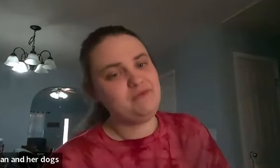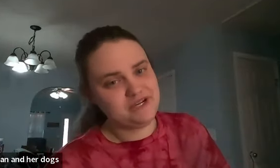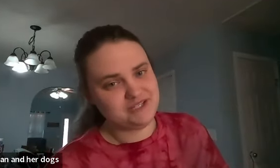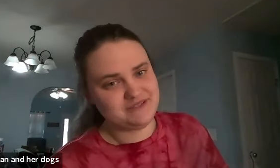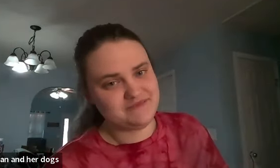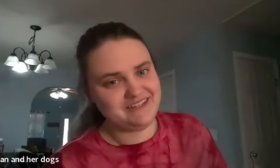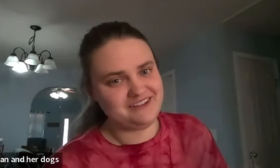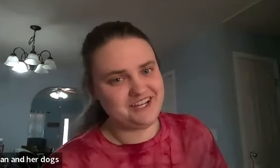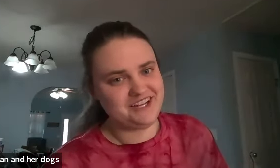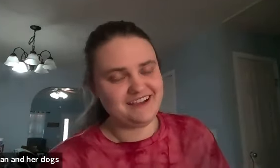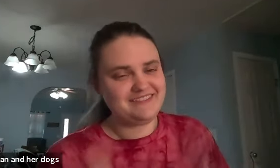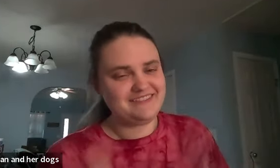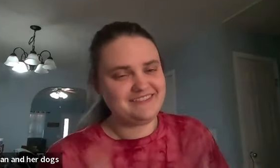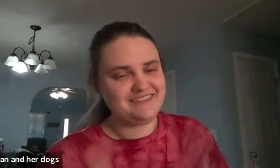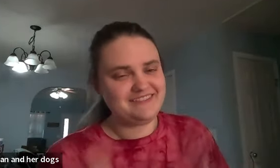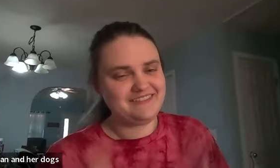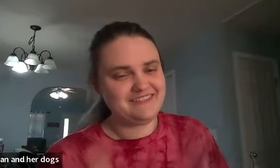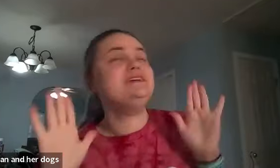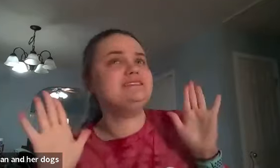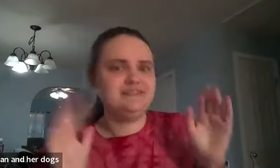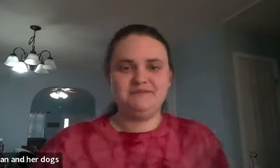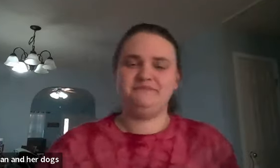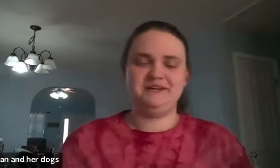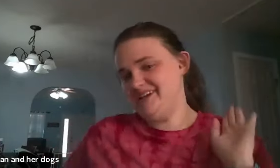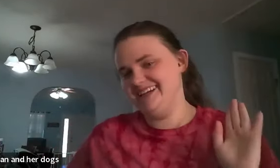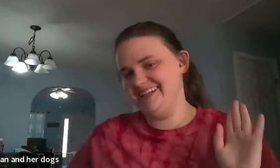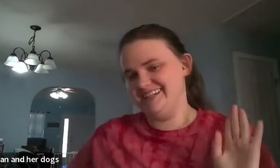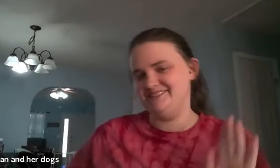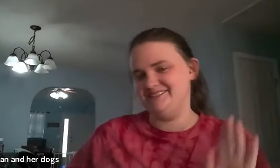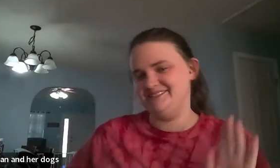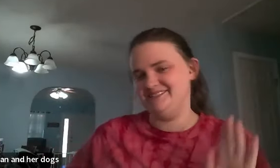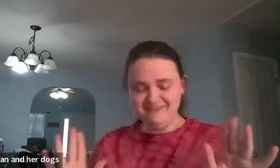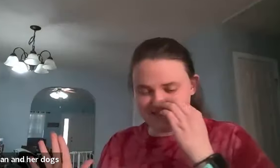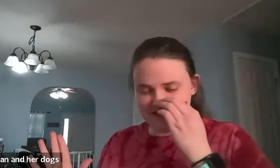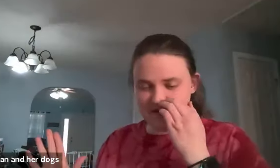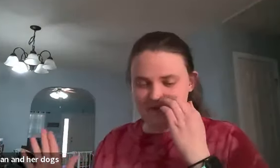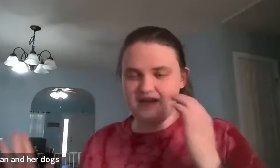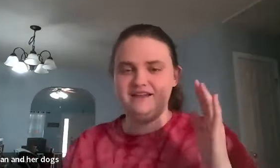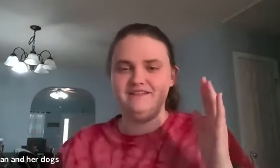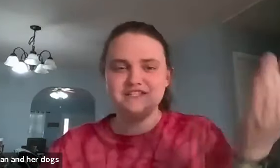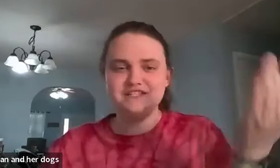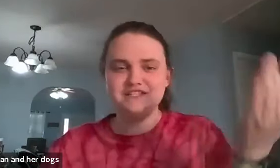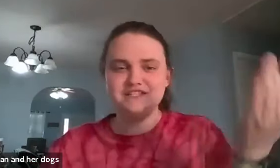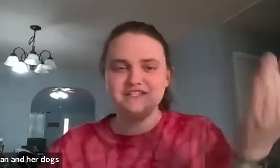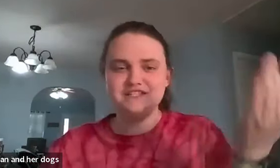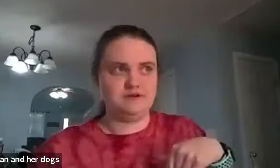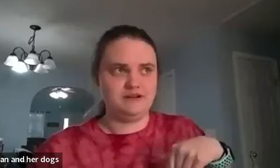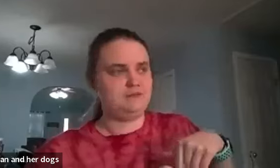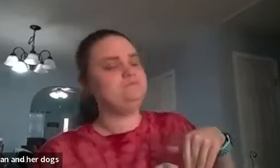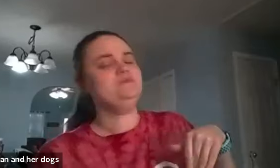I wish it was $1 million check. That would be amazing. But anyway, sorry about that. Okay, let's start back with 21 again.